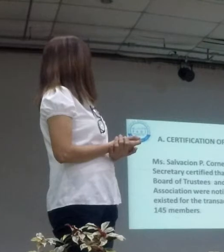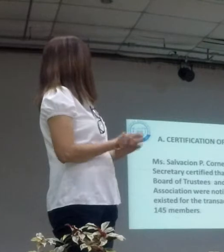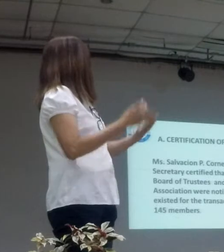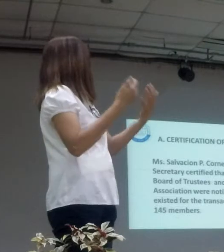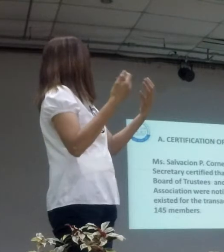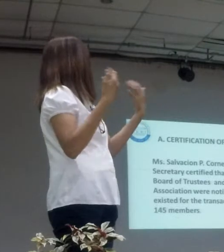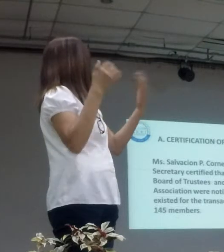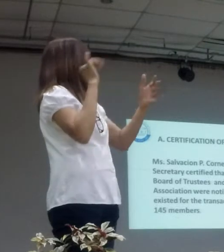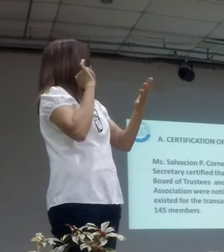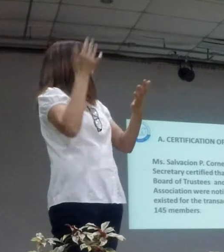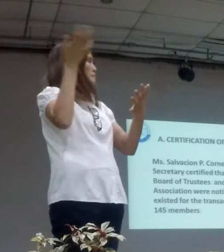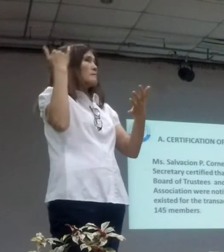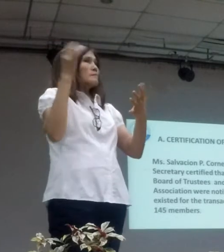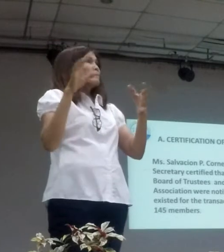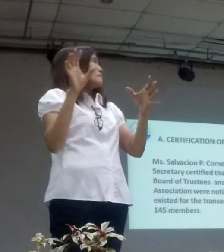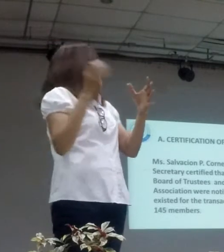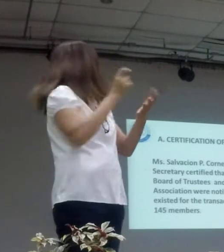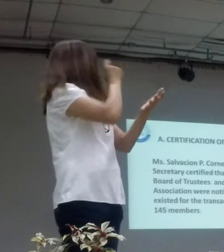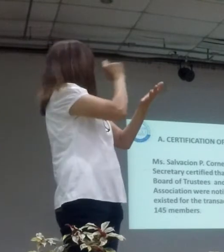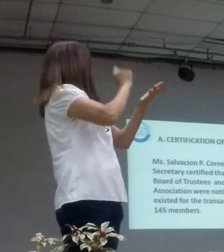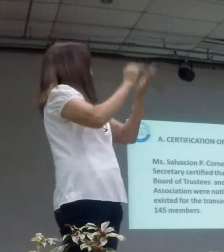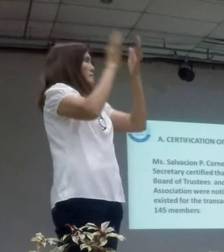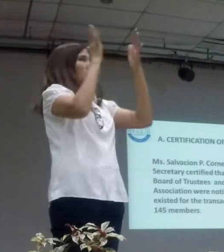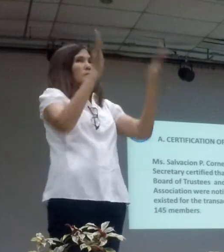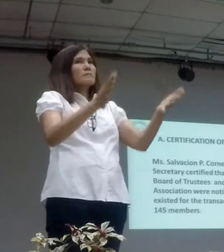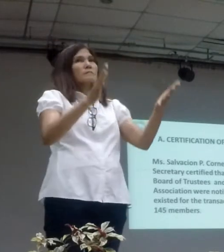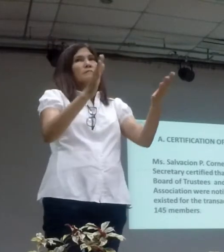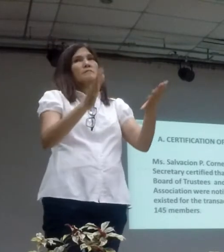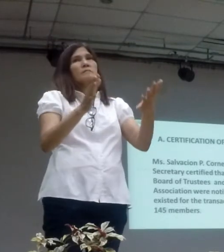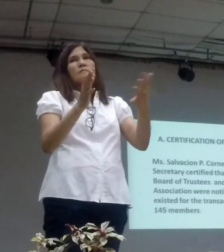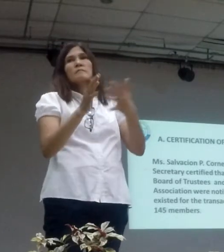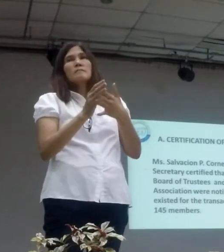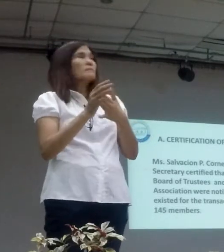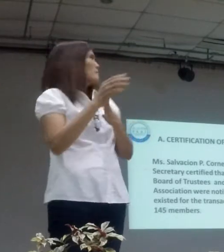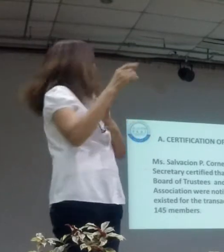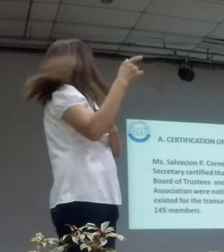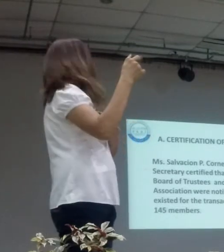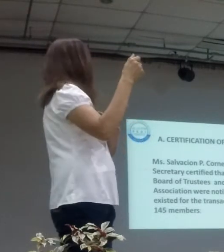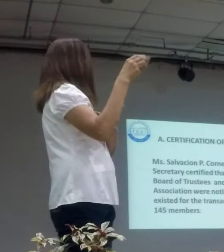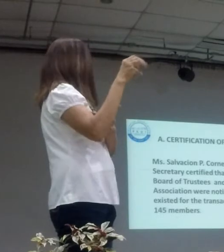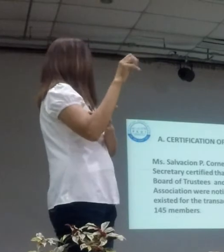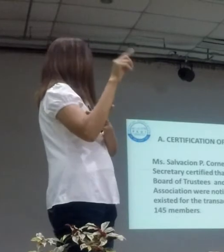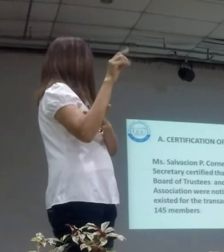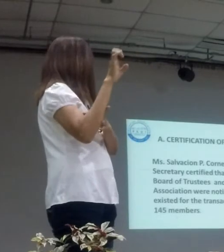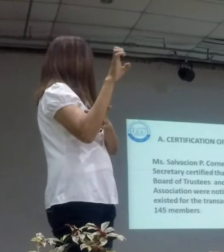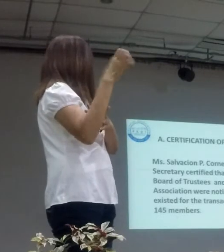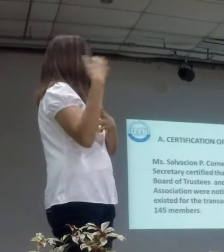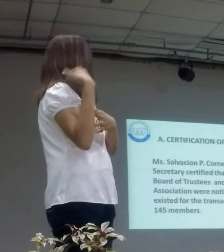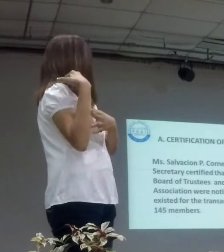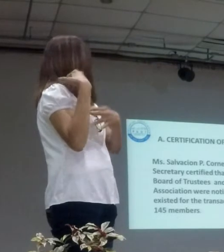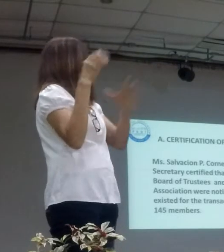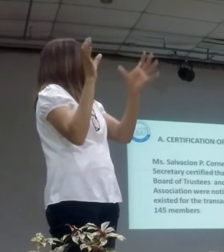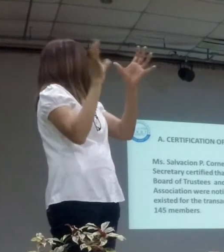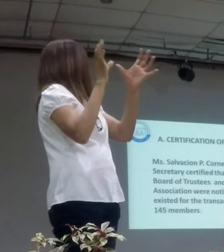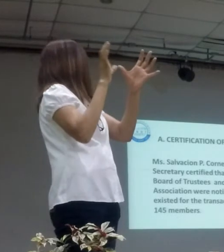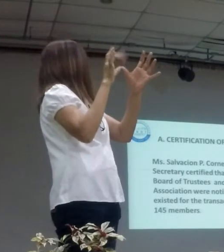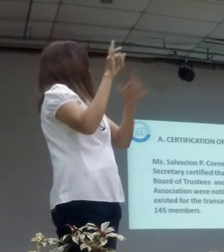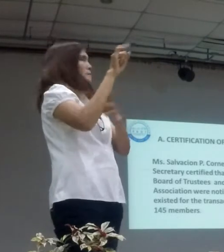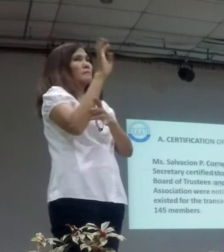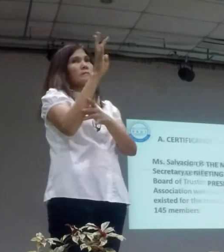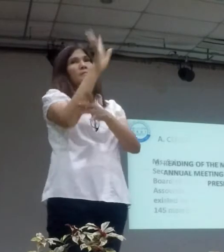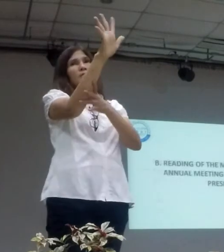at that time the corporate secretary was Sebastian Cornes, and she certified that we had 145